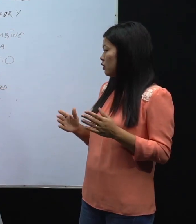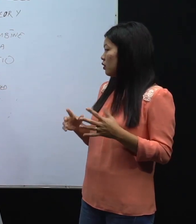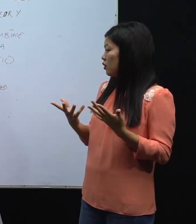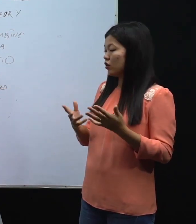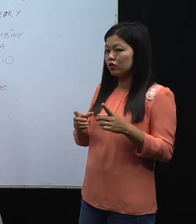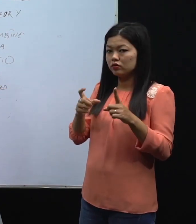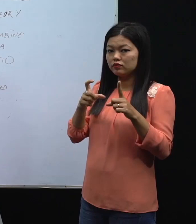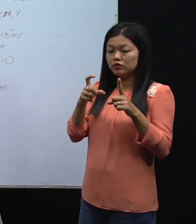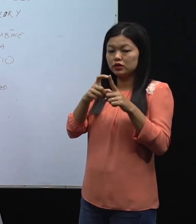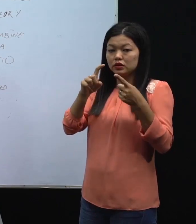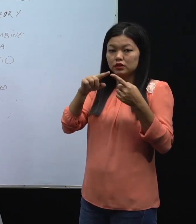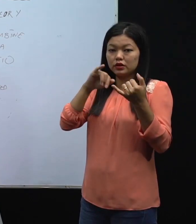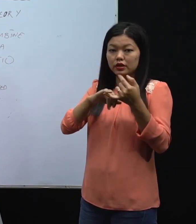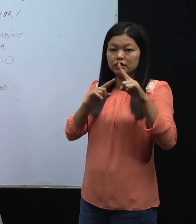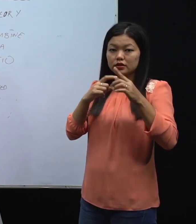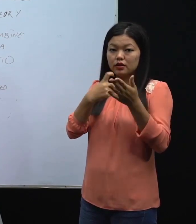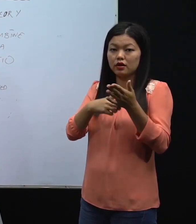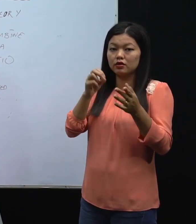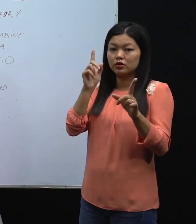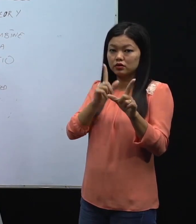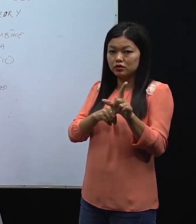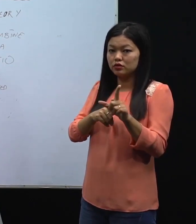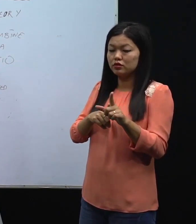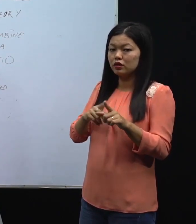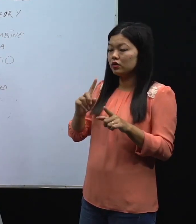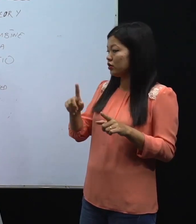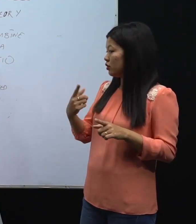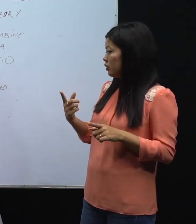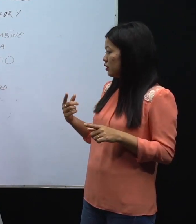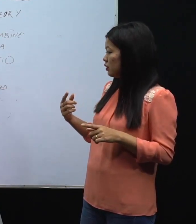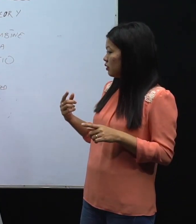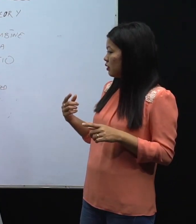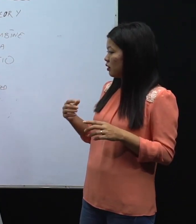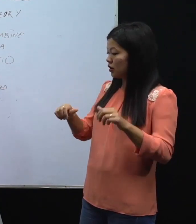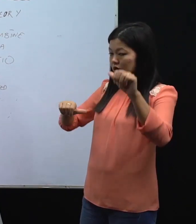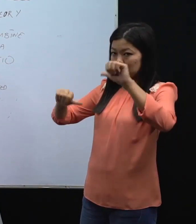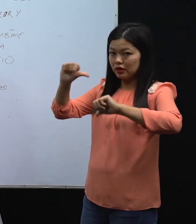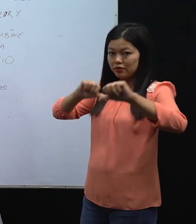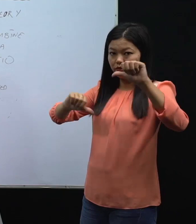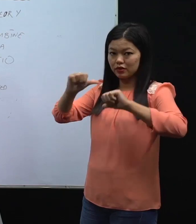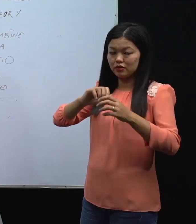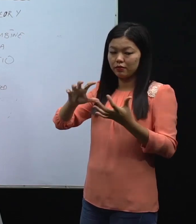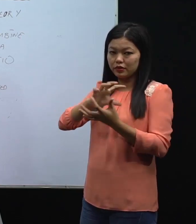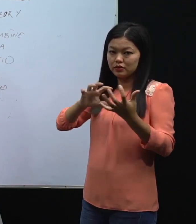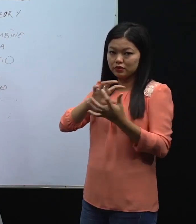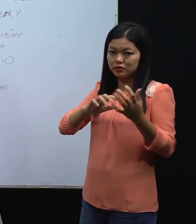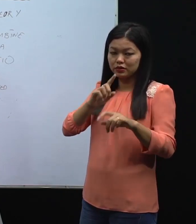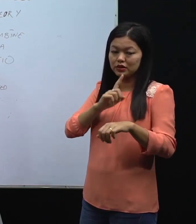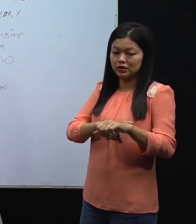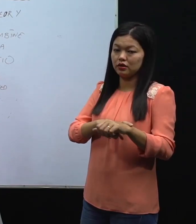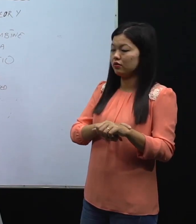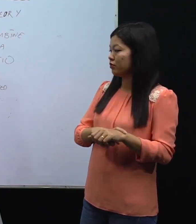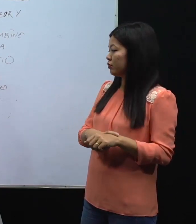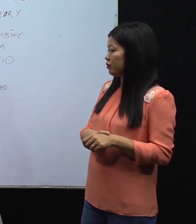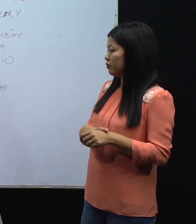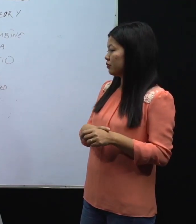During any physical or chemical change. In any physical or chemical change, the left hand side and the right hand